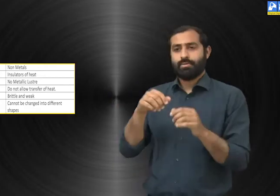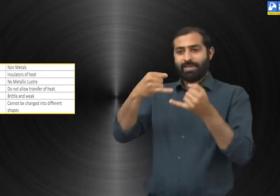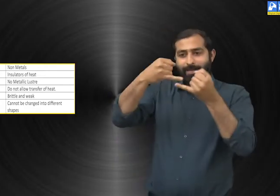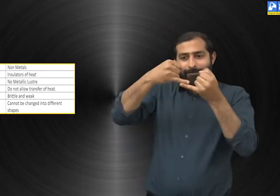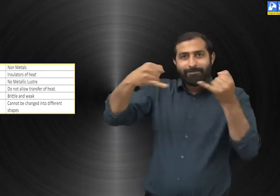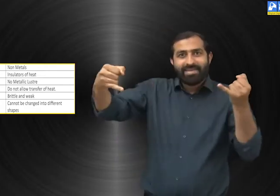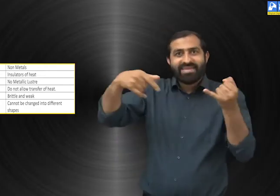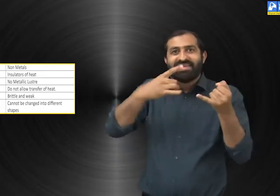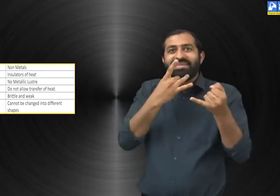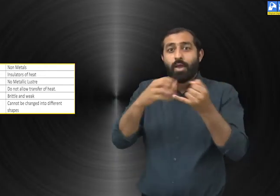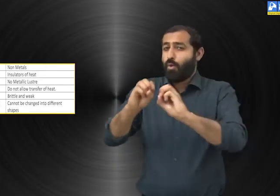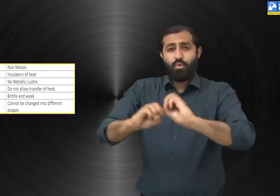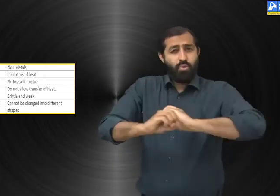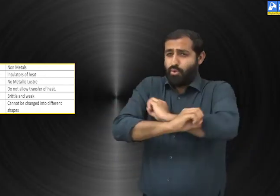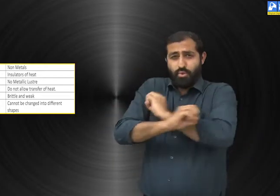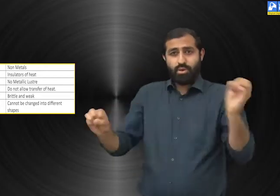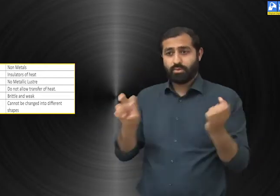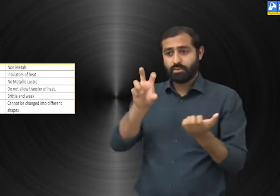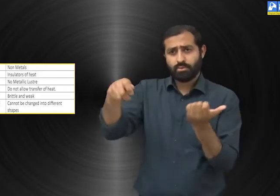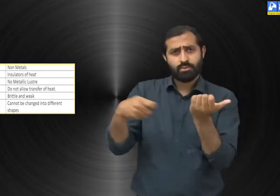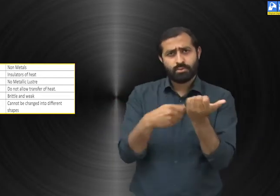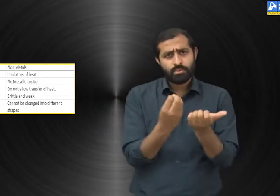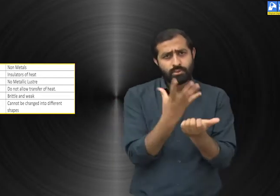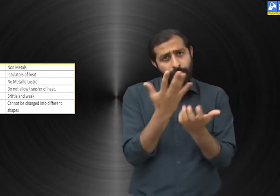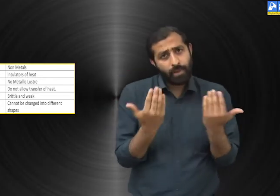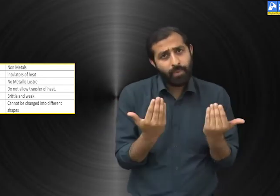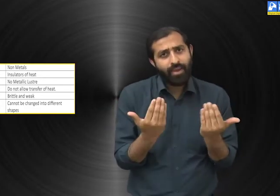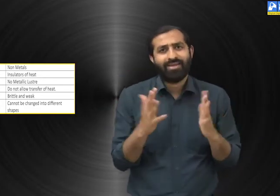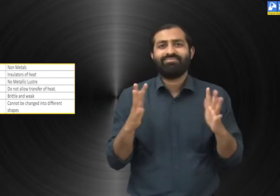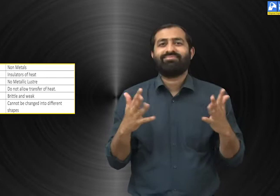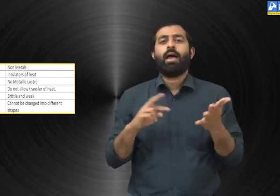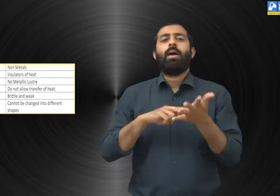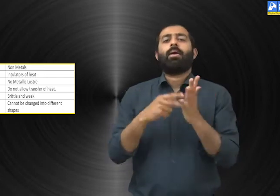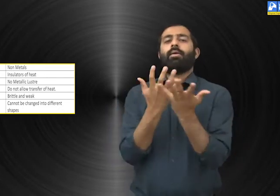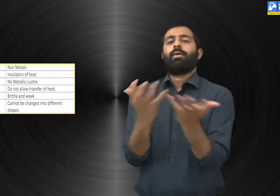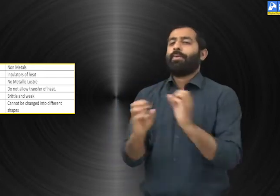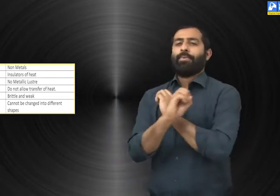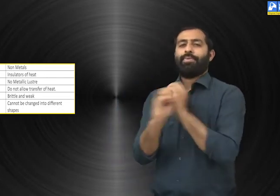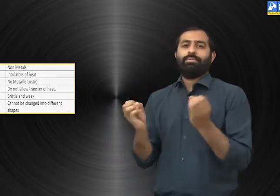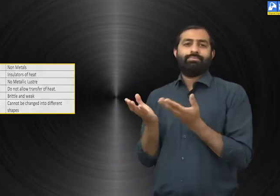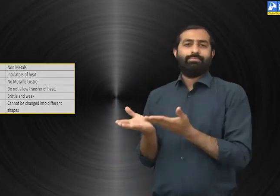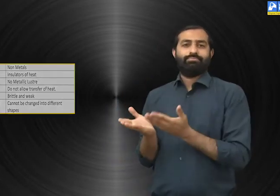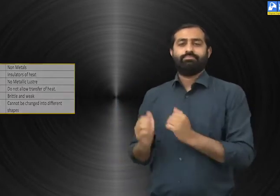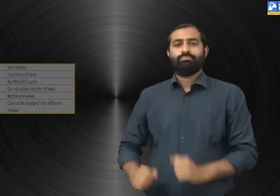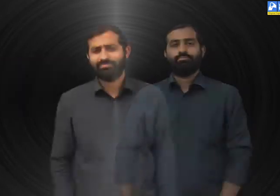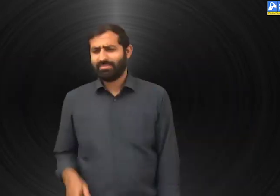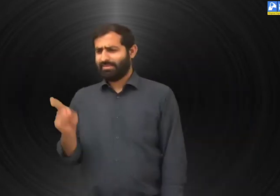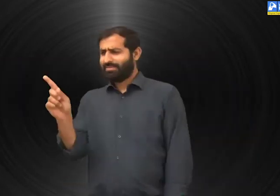a phone be charged? No. So non-metals are poor conductors of electricity. What is carbon? Let me tell you.